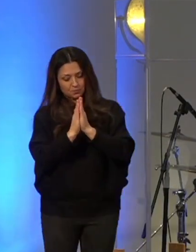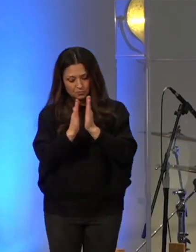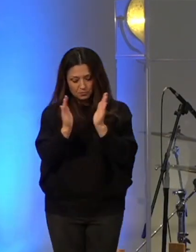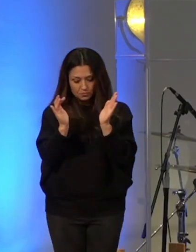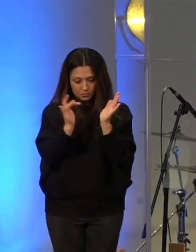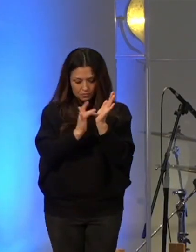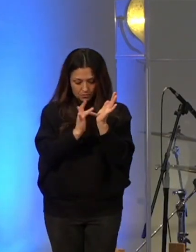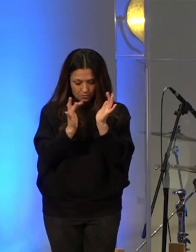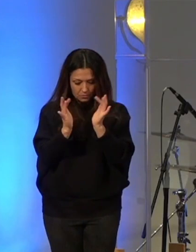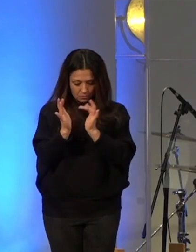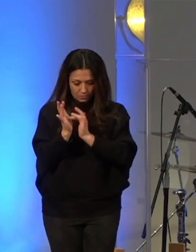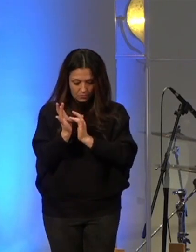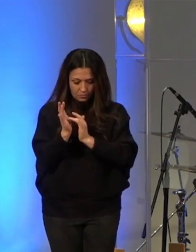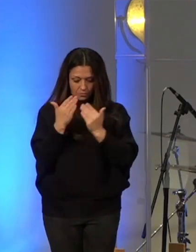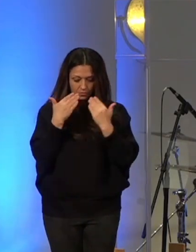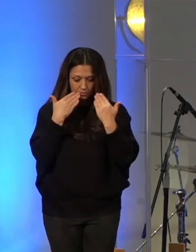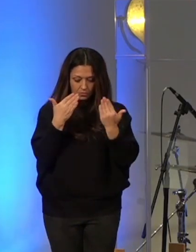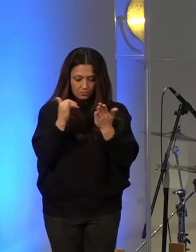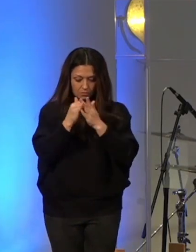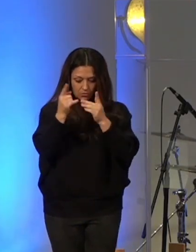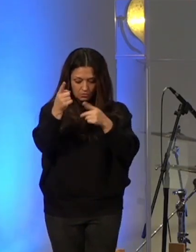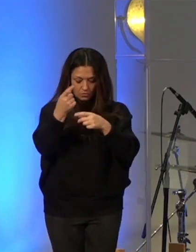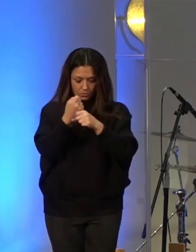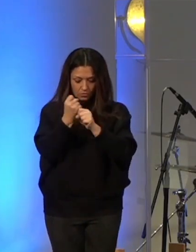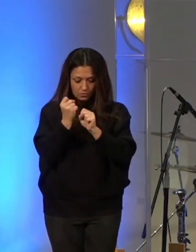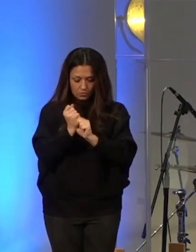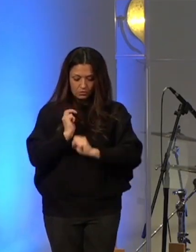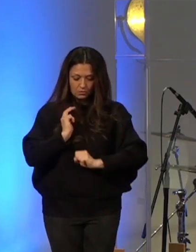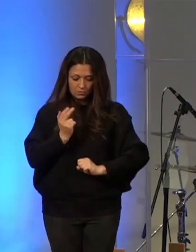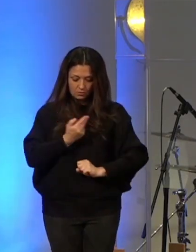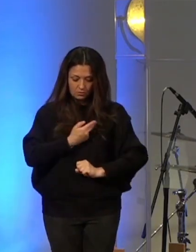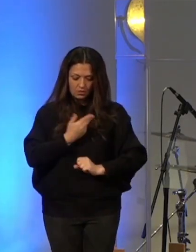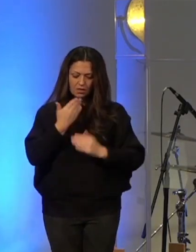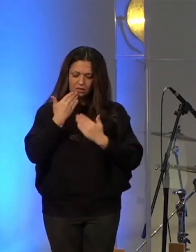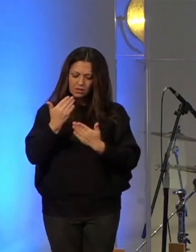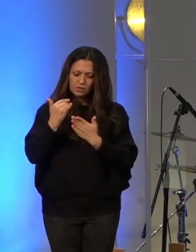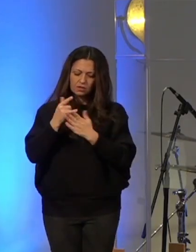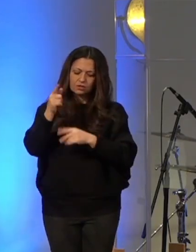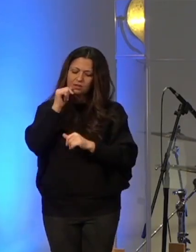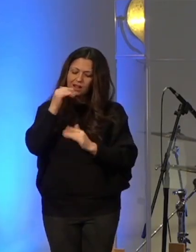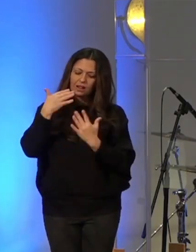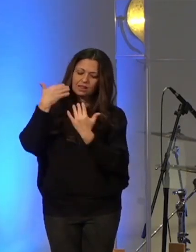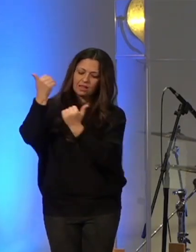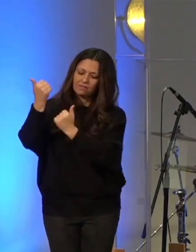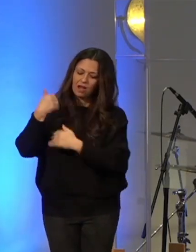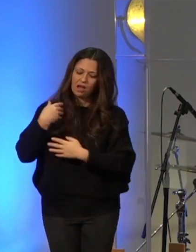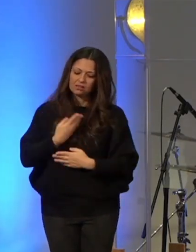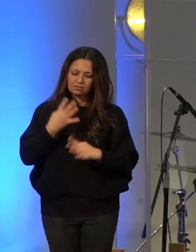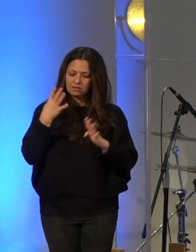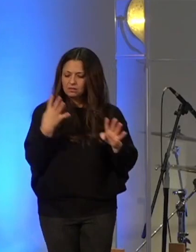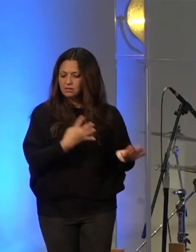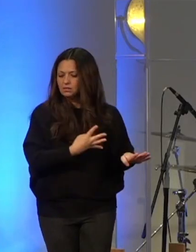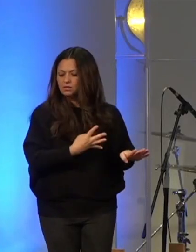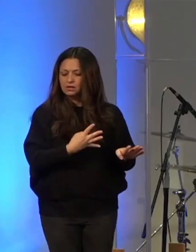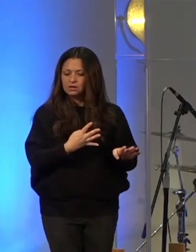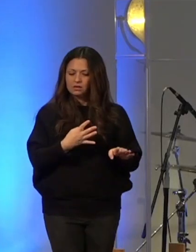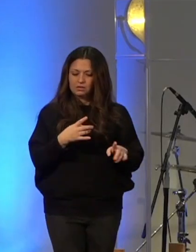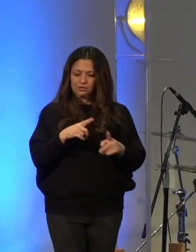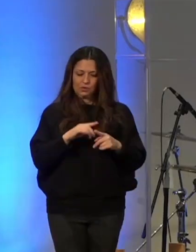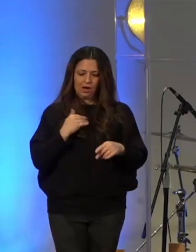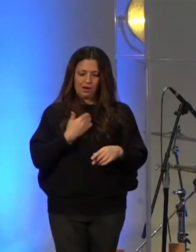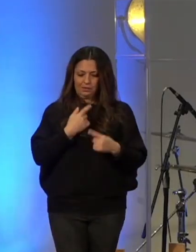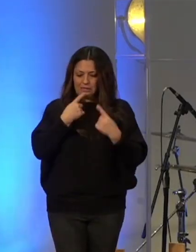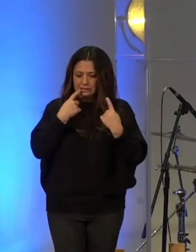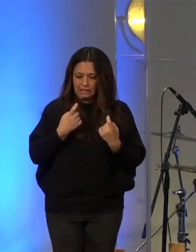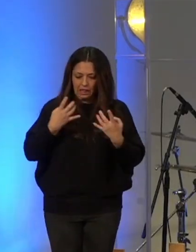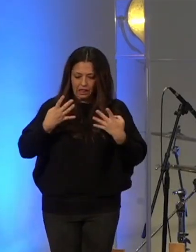Jesus, thank you that you created us. Thank you that you didn't leave us to our own condition, that you